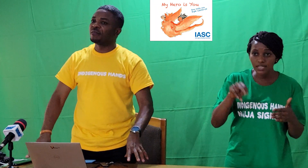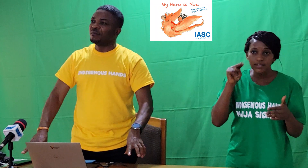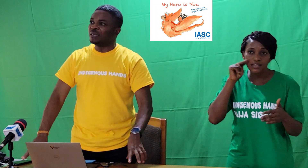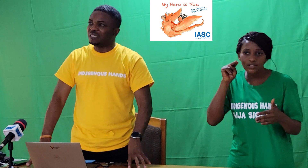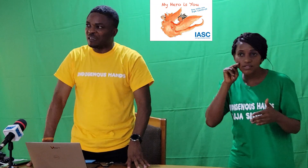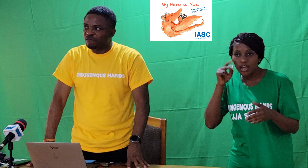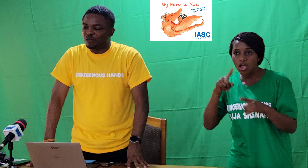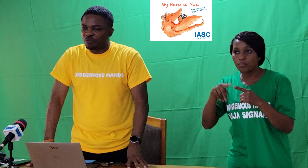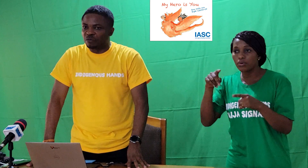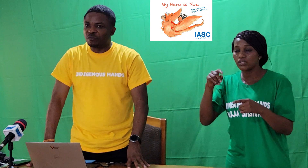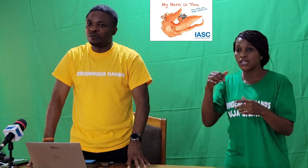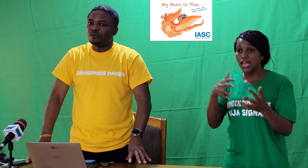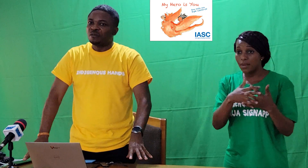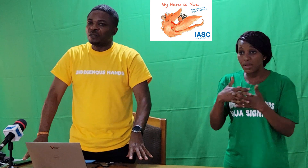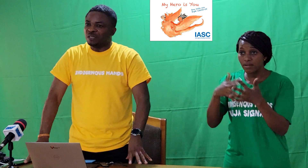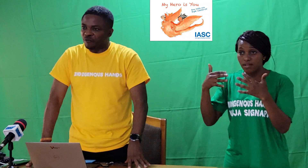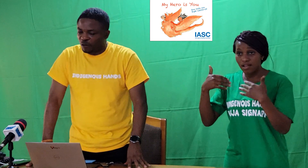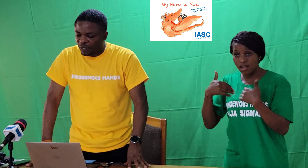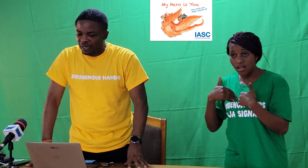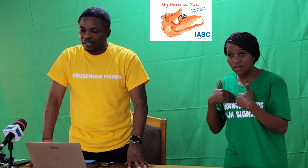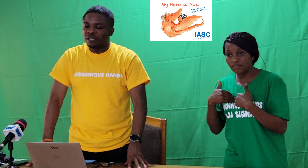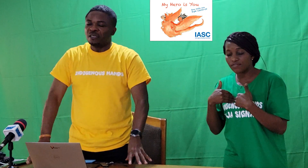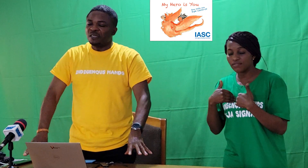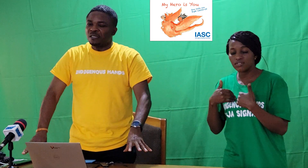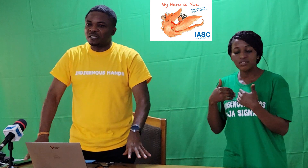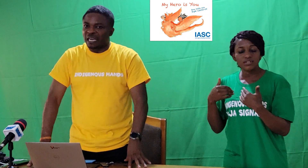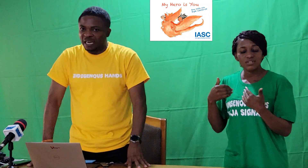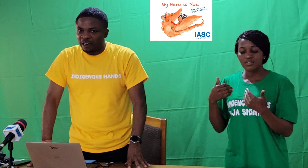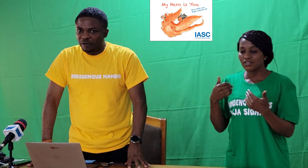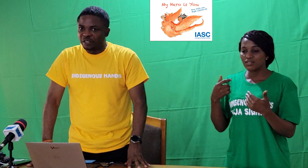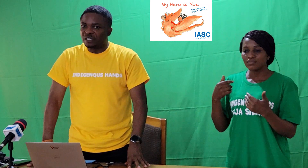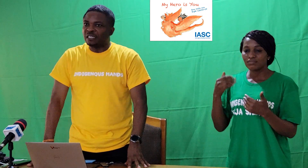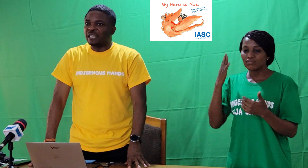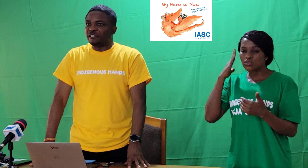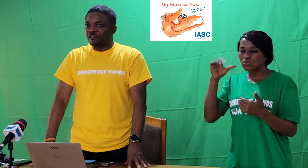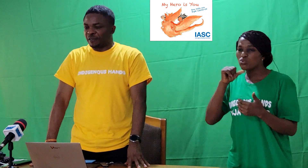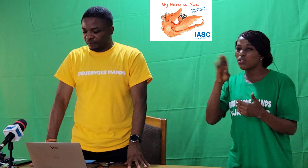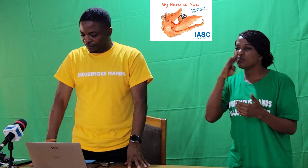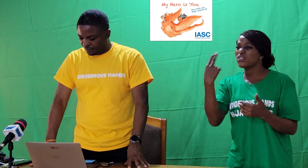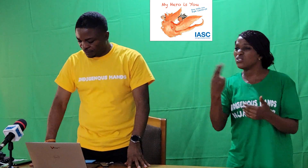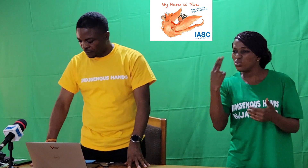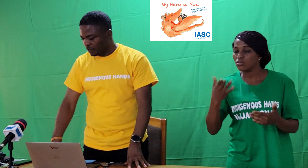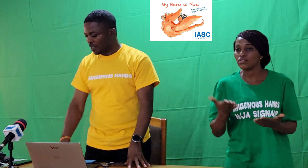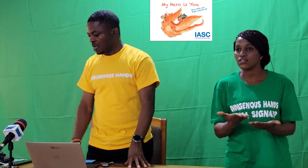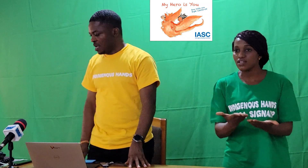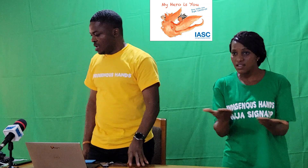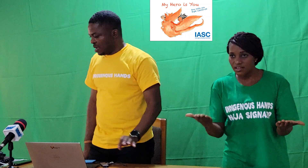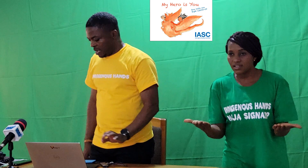with the deaf people, deaf community, sign language in Nigeria.